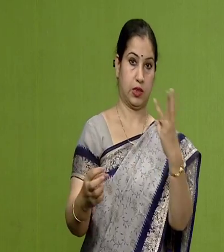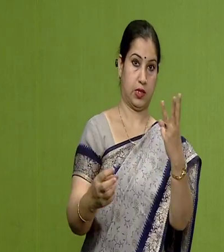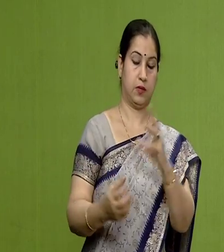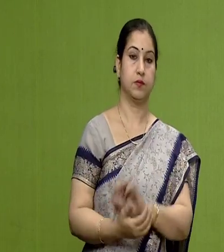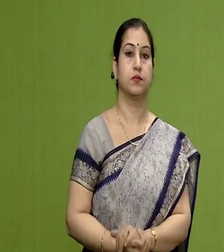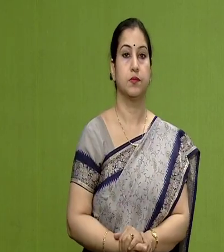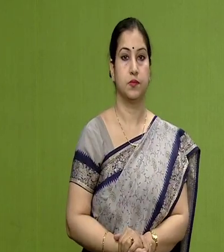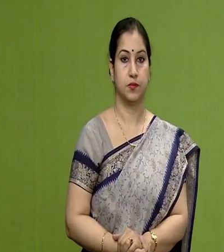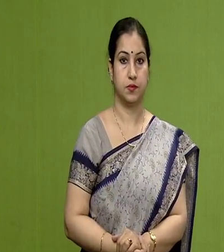each.